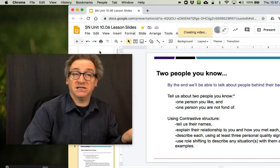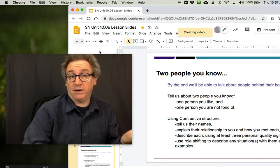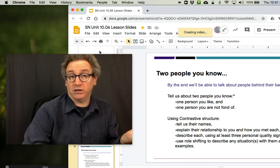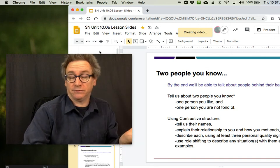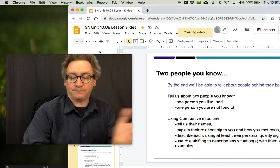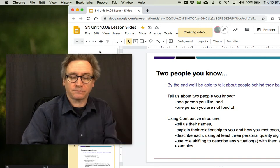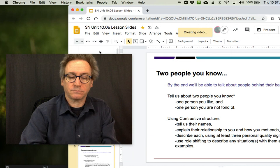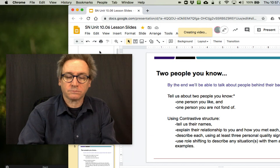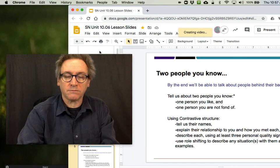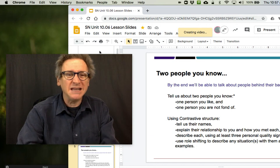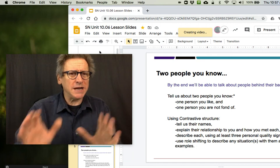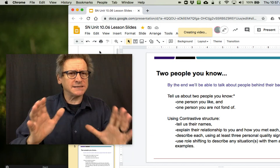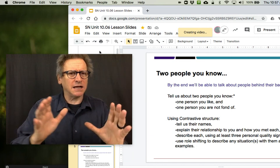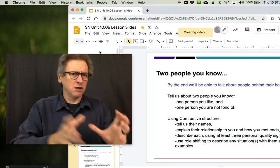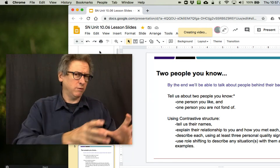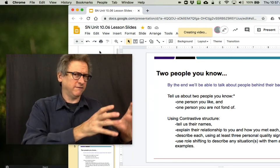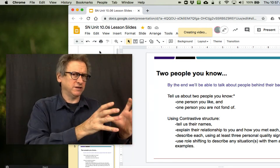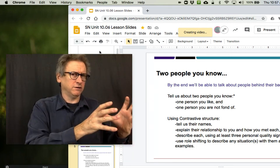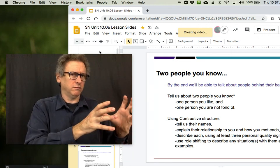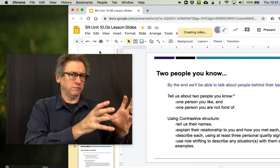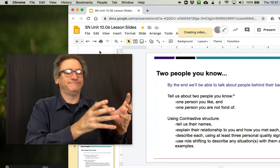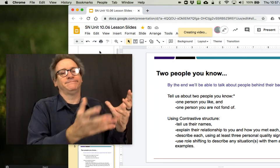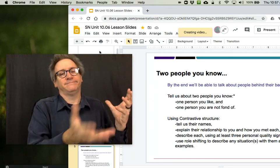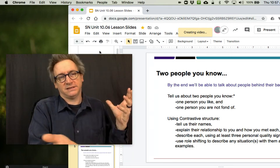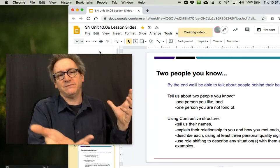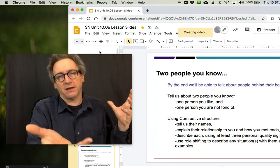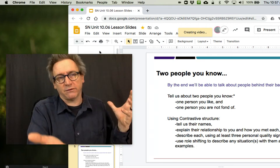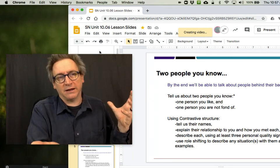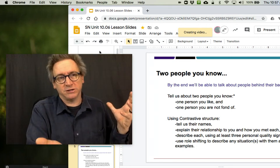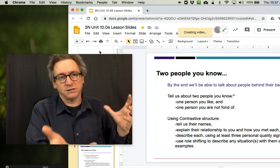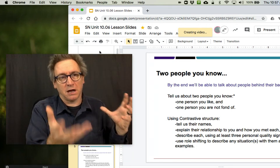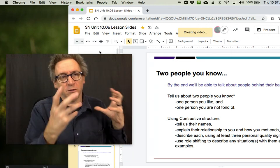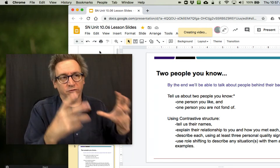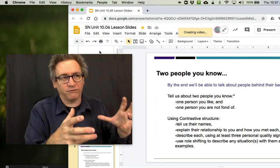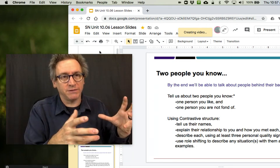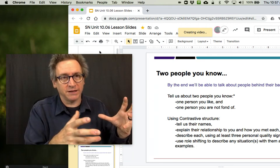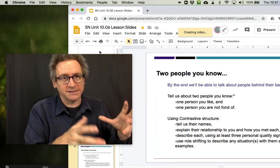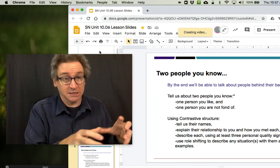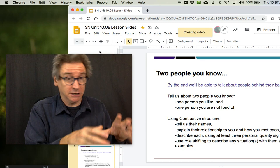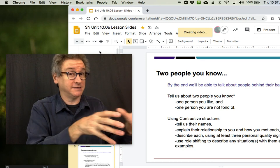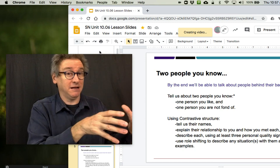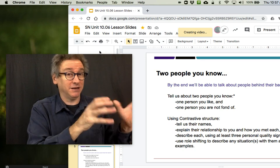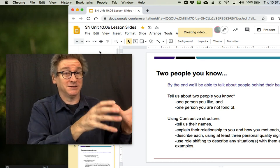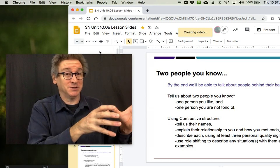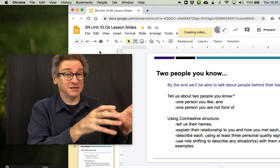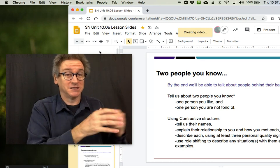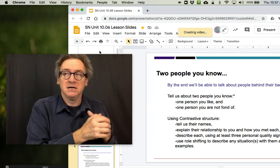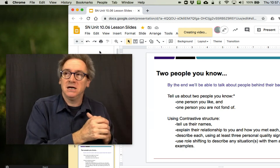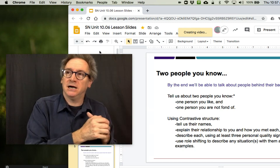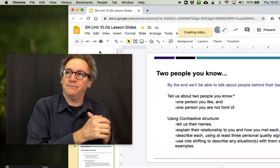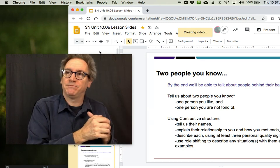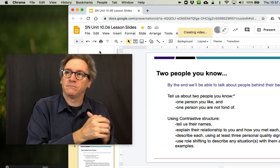of a situation. So in ASL, we love to, same thing in other languages, I will frame things as, in ASL, we like to do